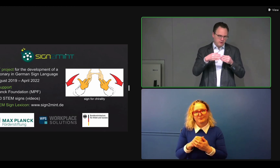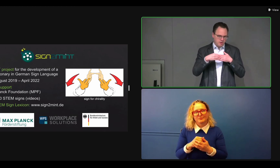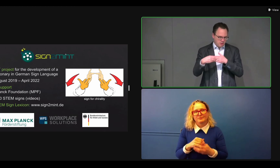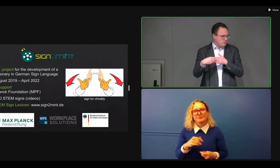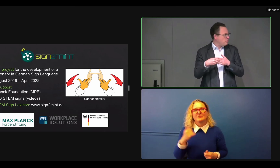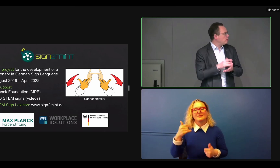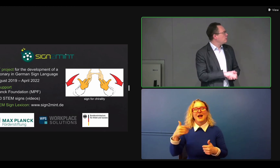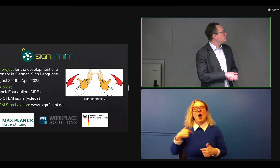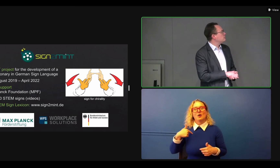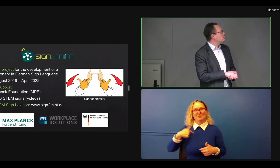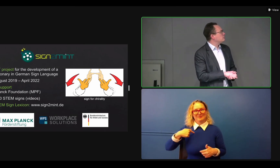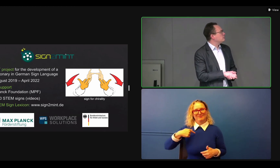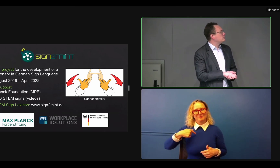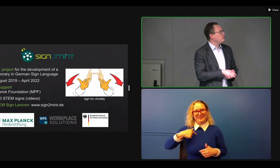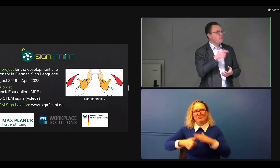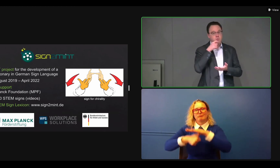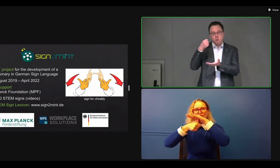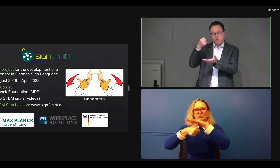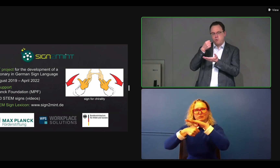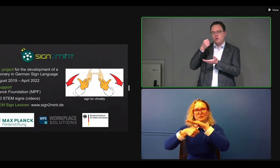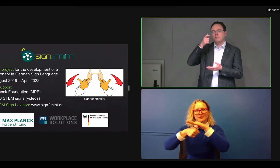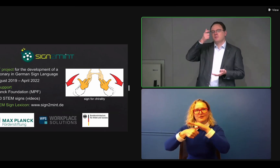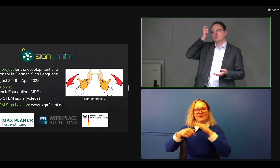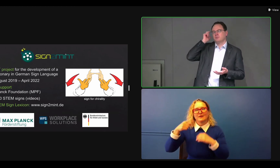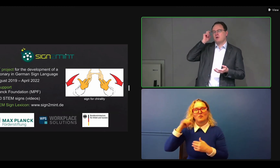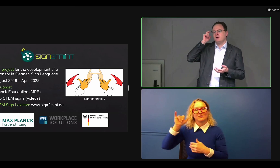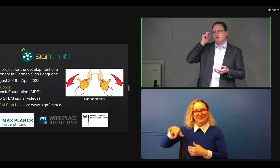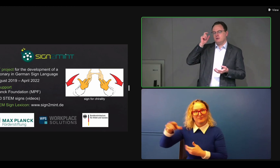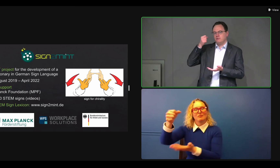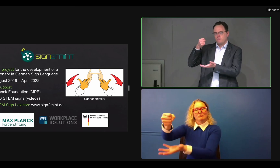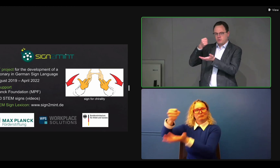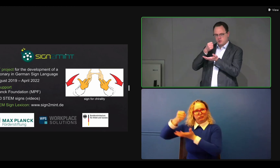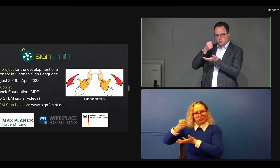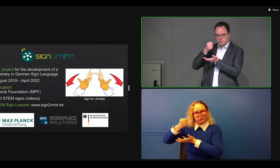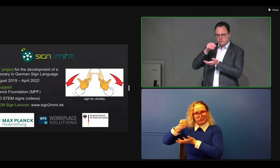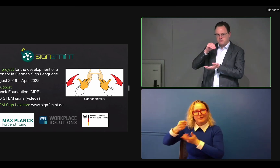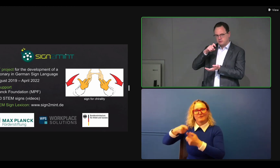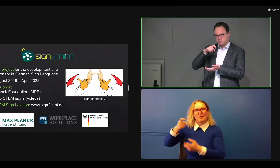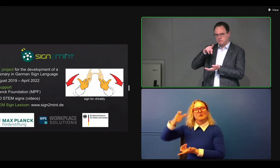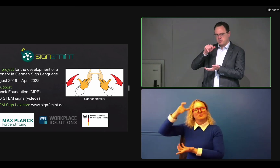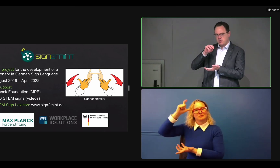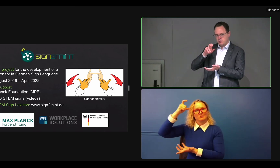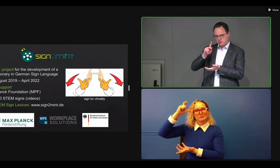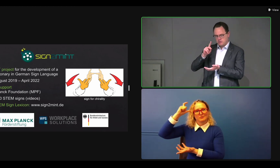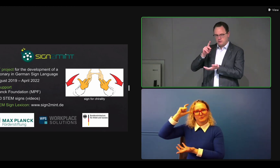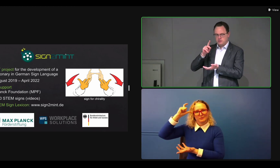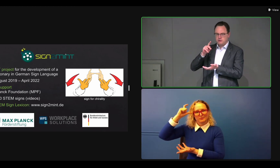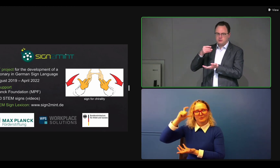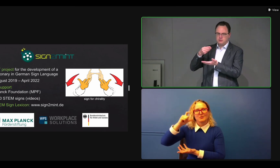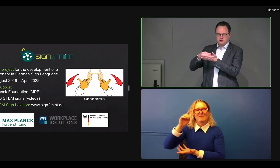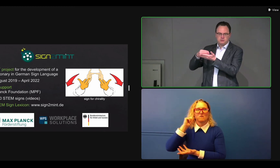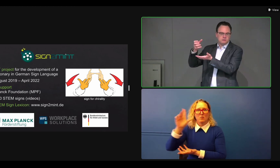months. I am the project lead. The financial support came from the Max Planck Foundation.